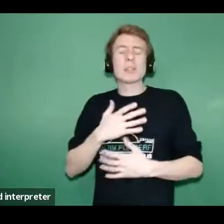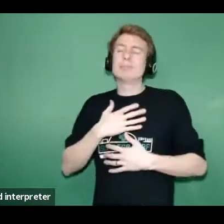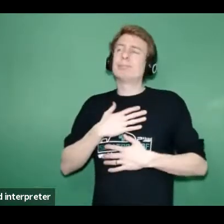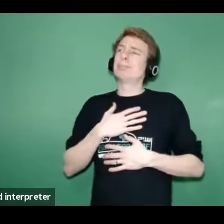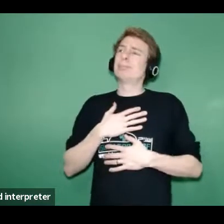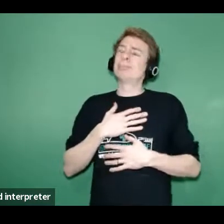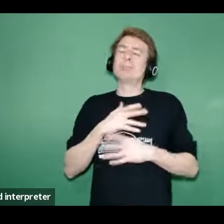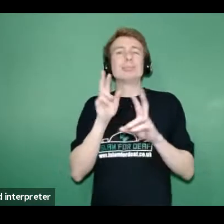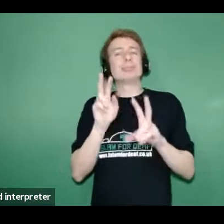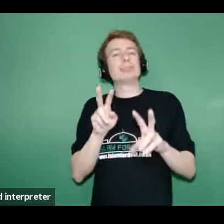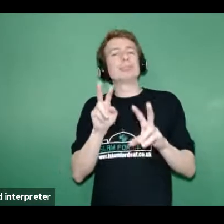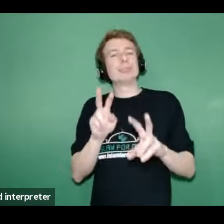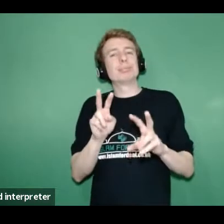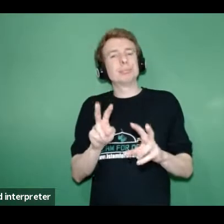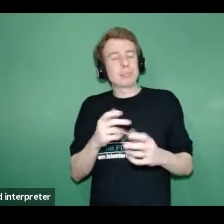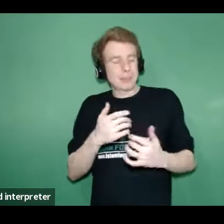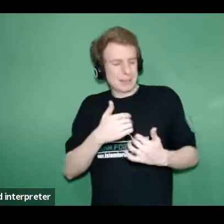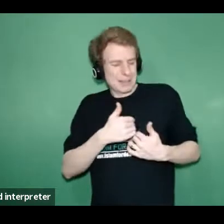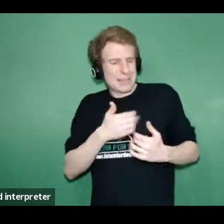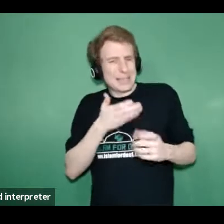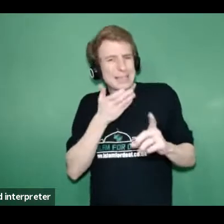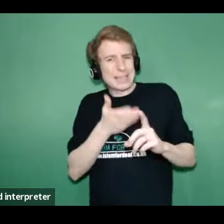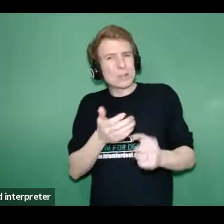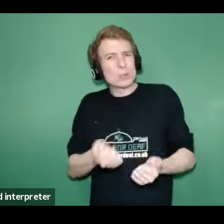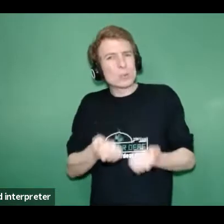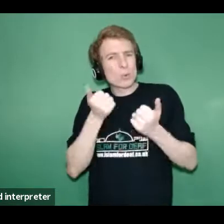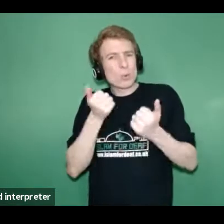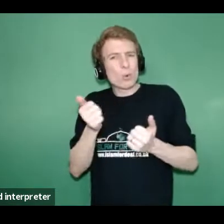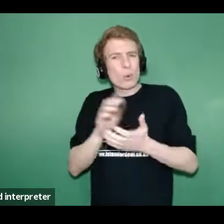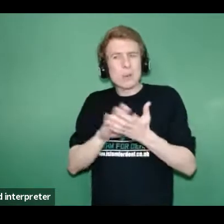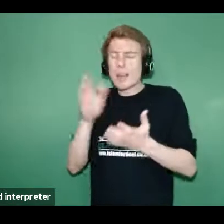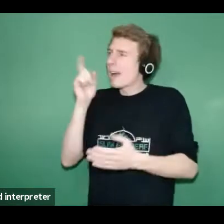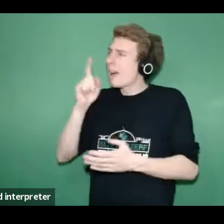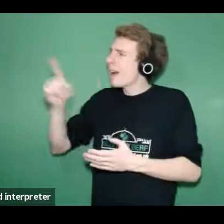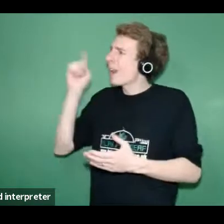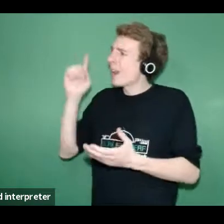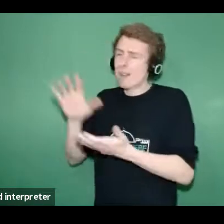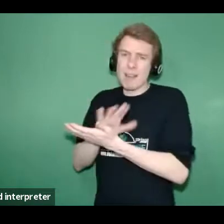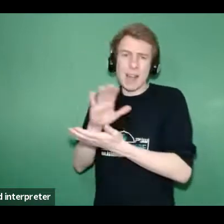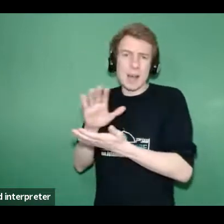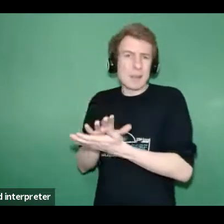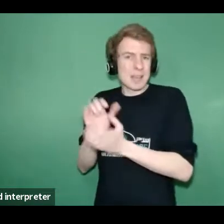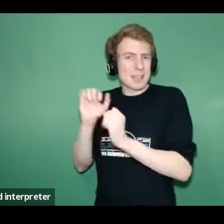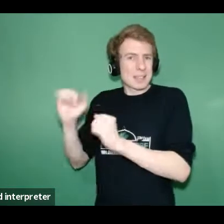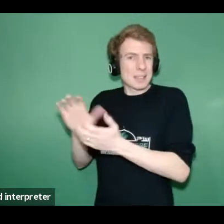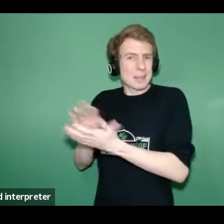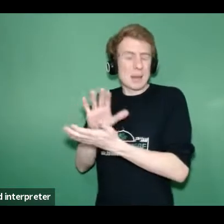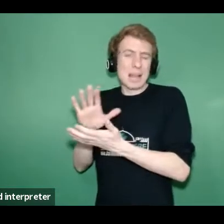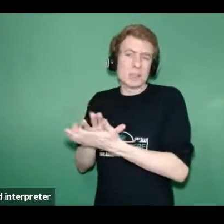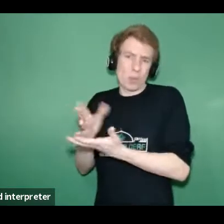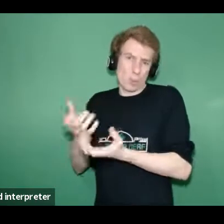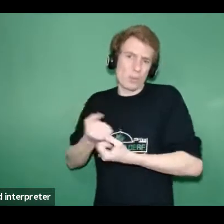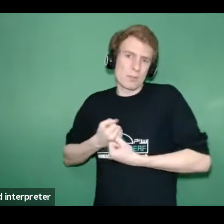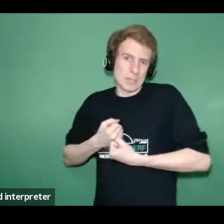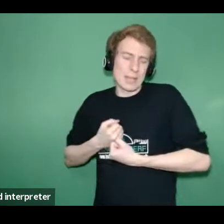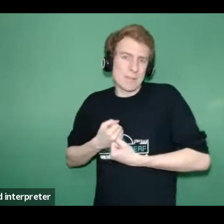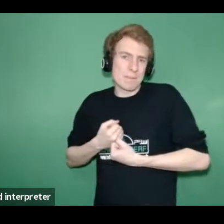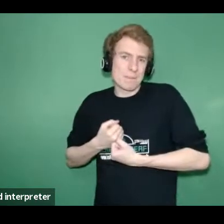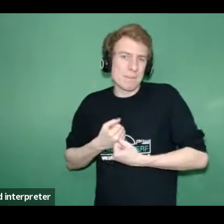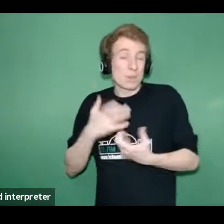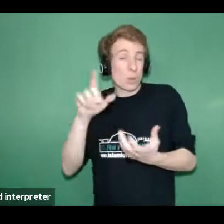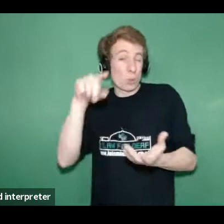Lord and we gain his pleasure. So by the will of Allah, these will be